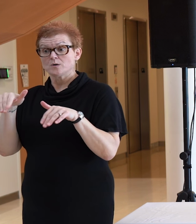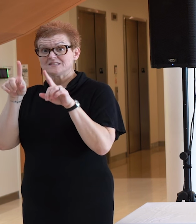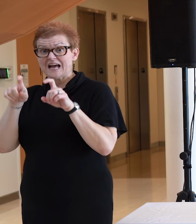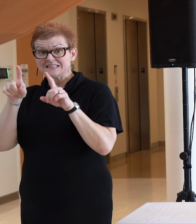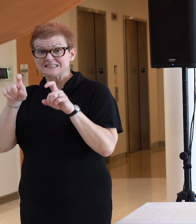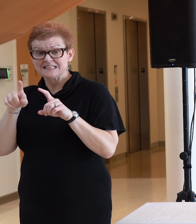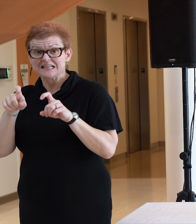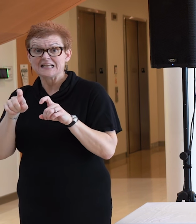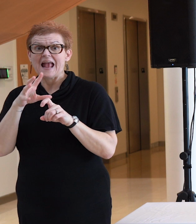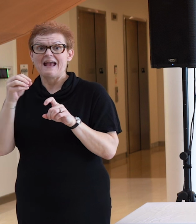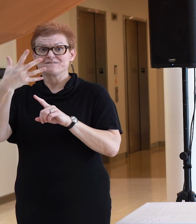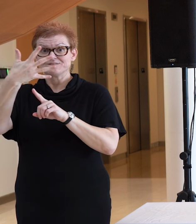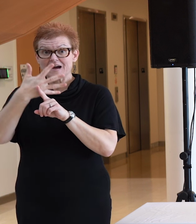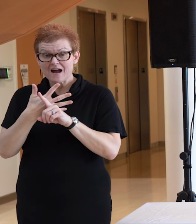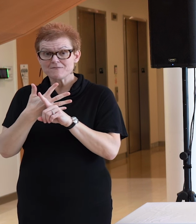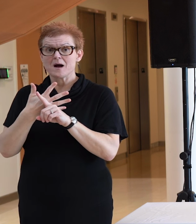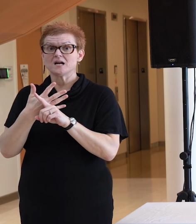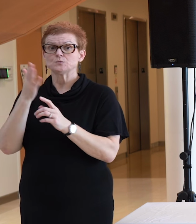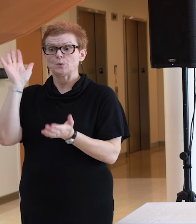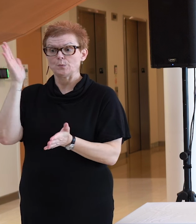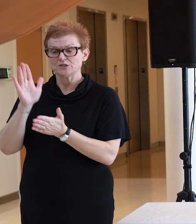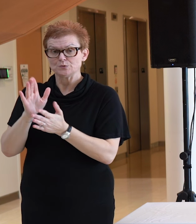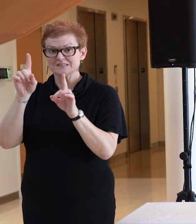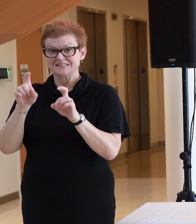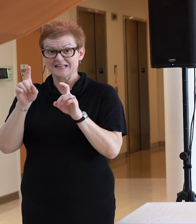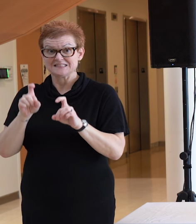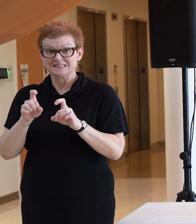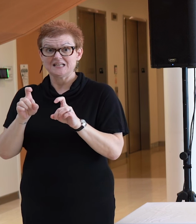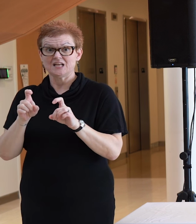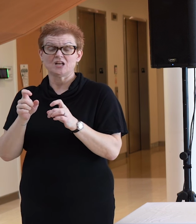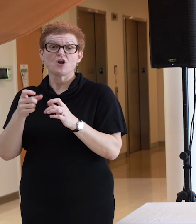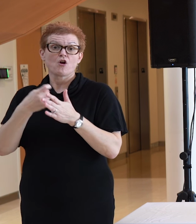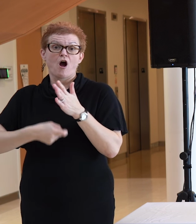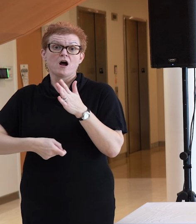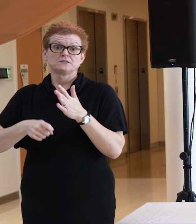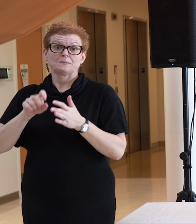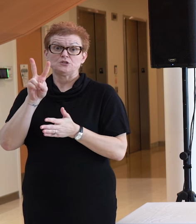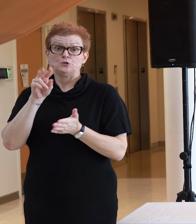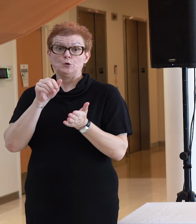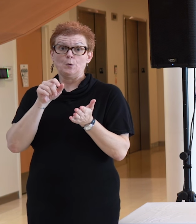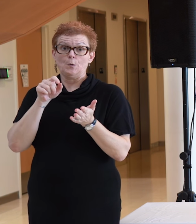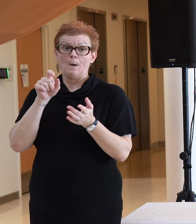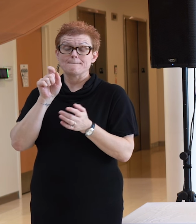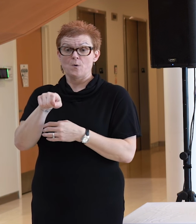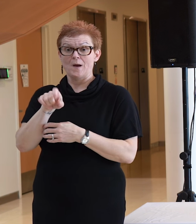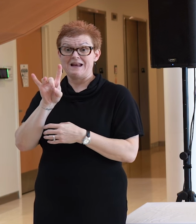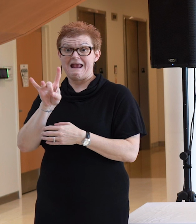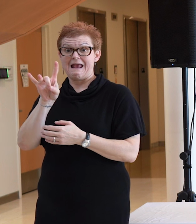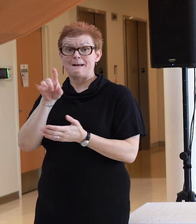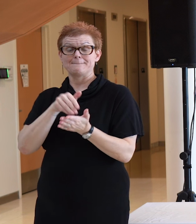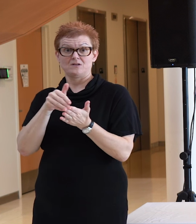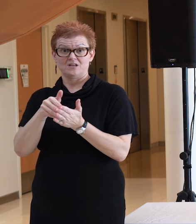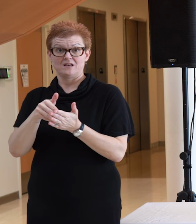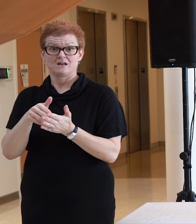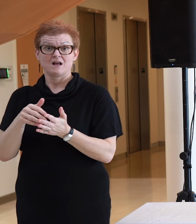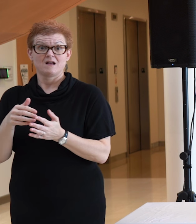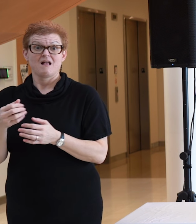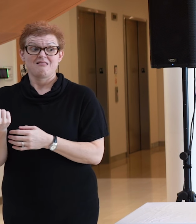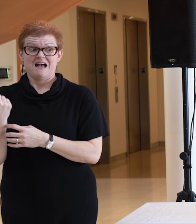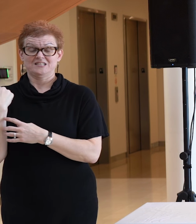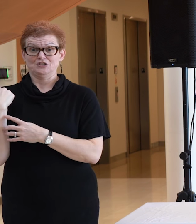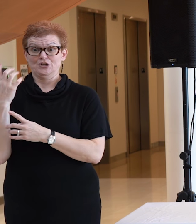day in 5 months, and we reduced testing costs by $2.8 million. Last year alone, in 2022, our environmental lab